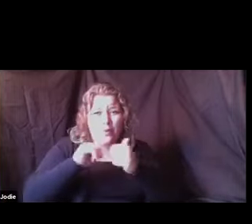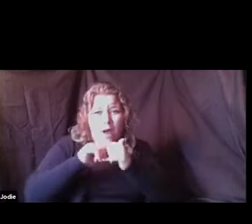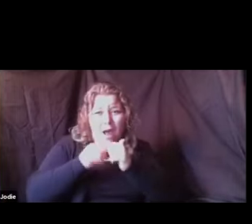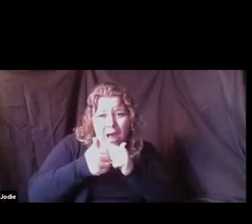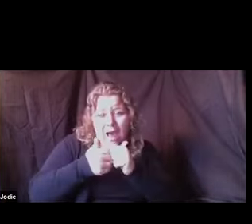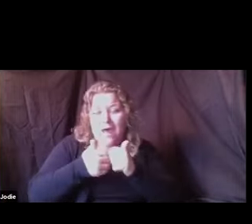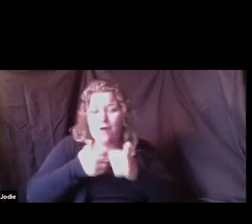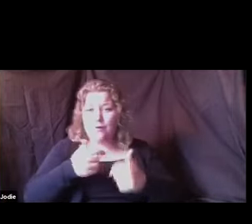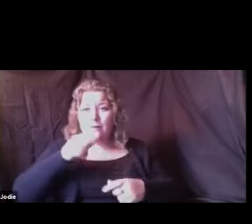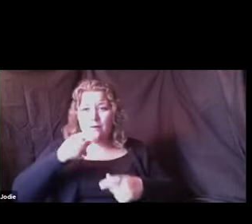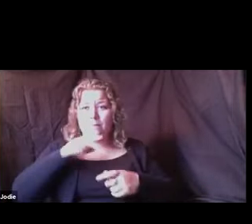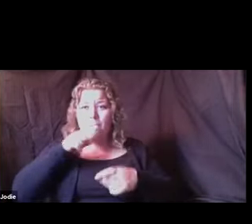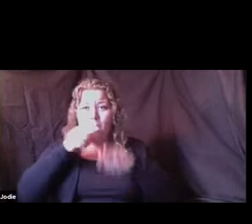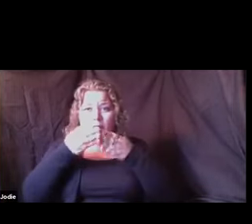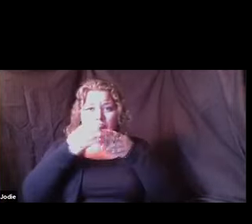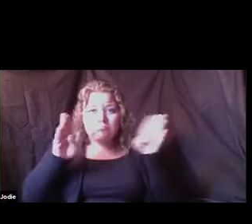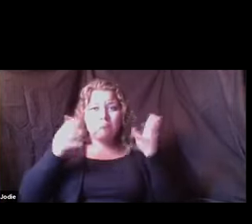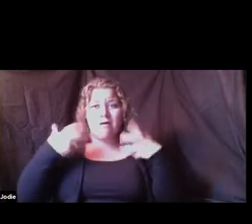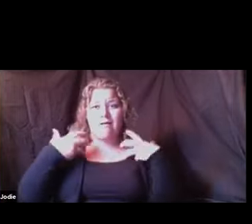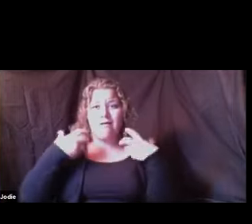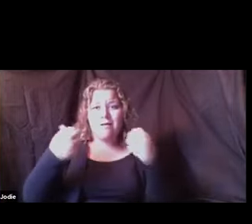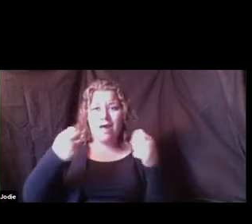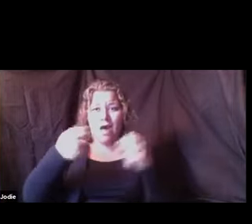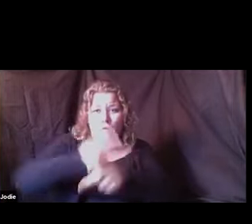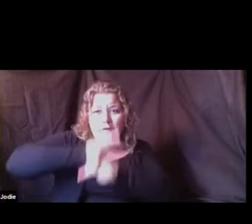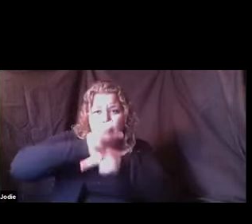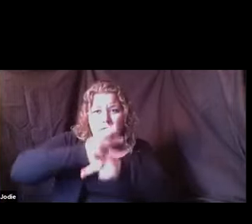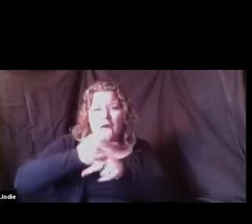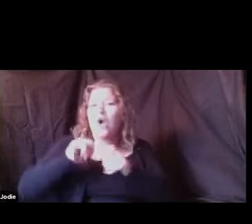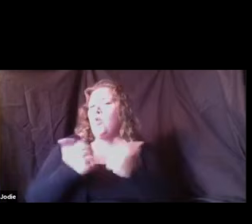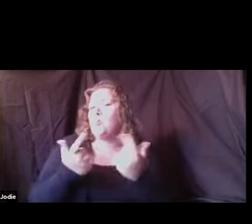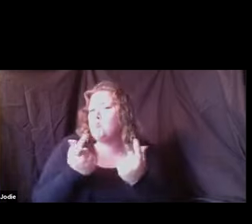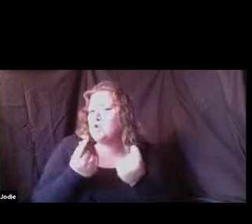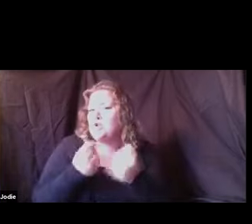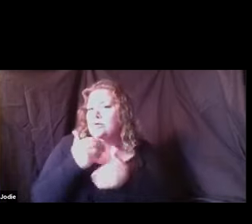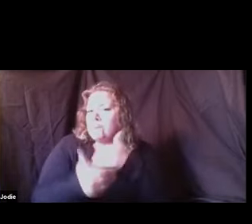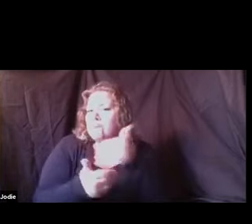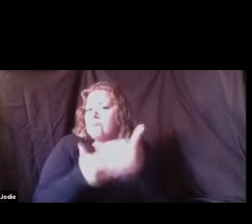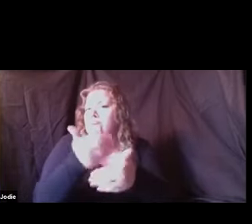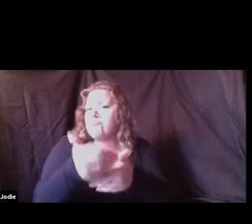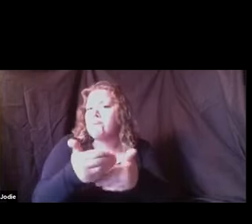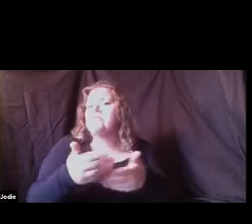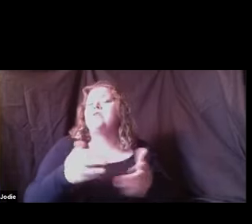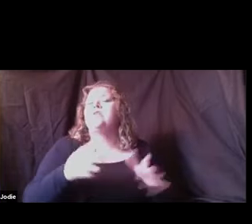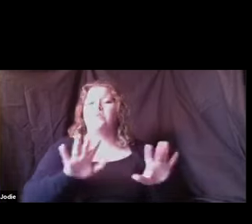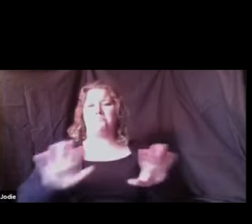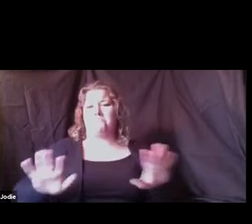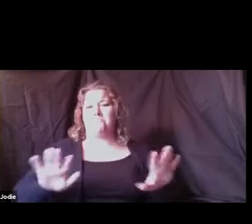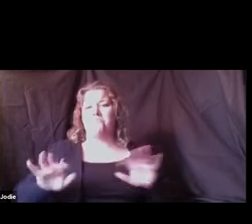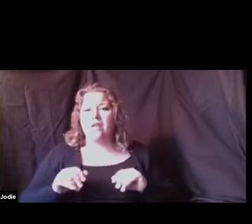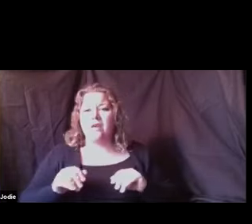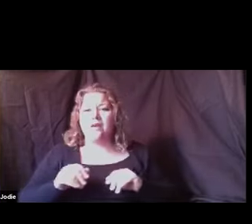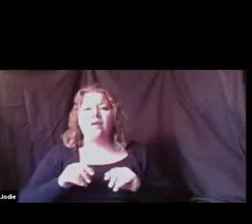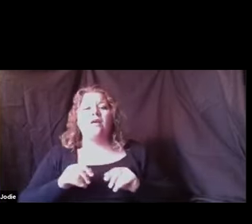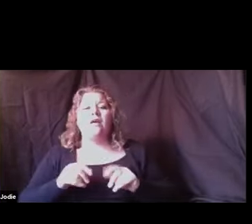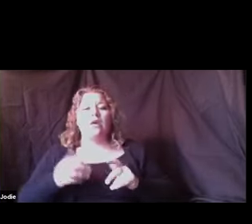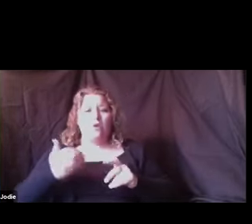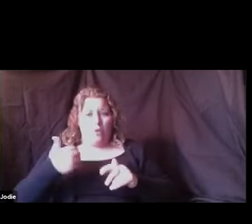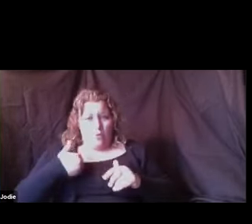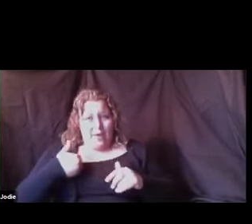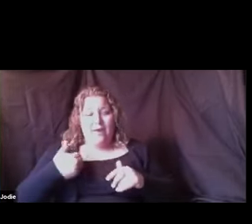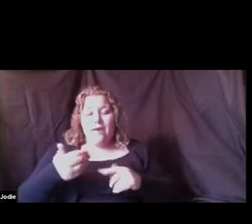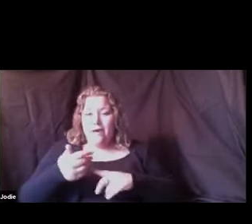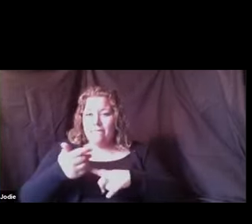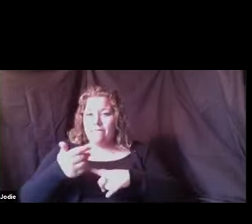may recall me talking a little bit about those categories in the past. Each of them will have a red or a